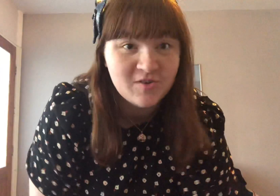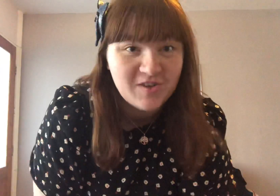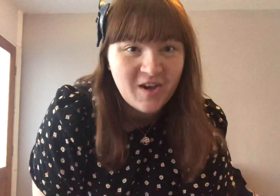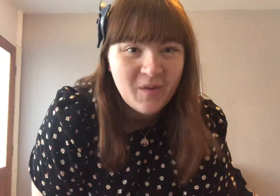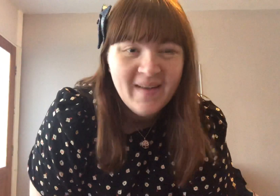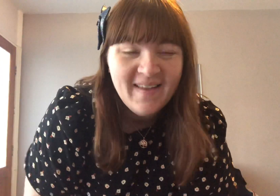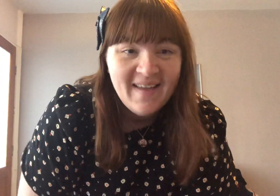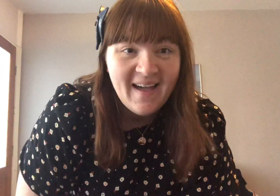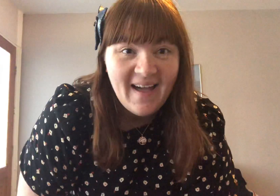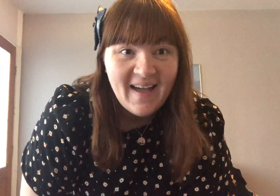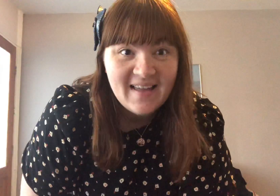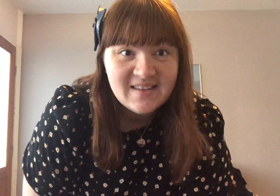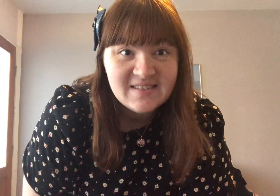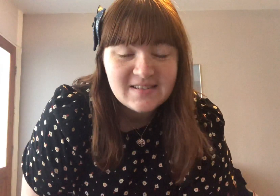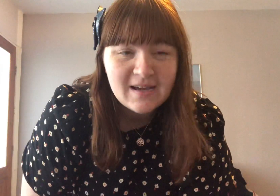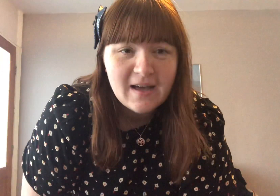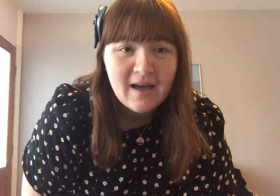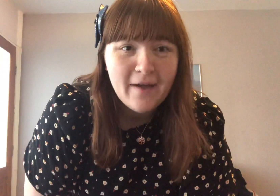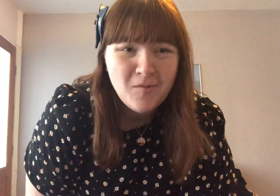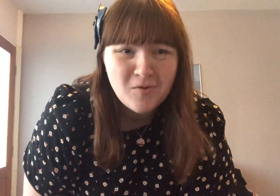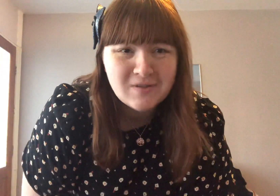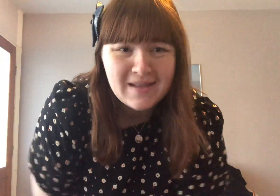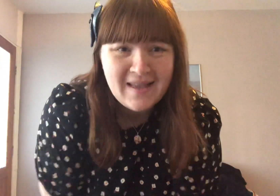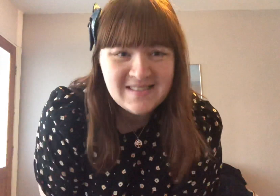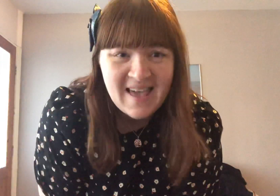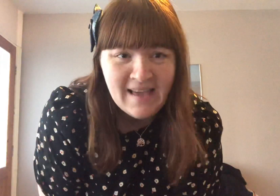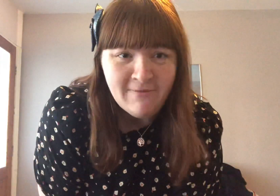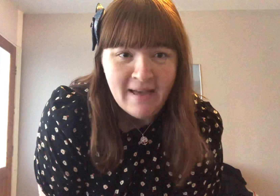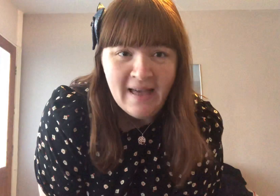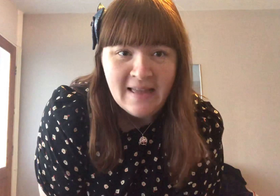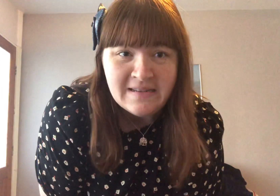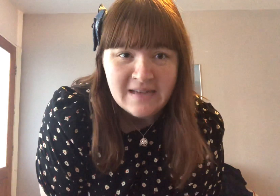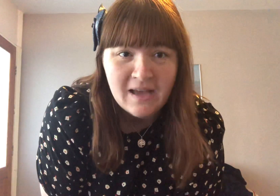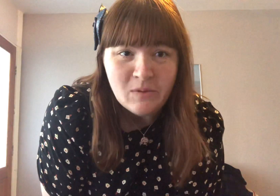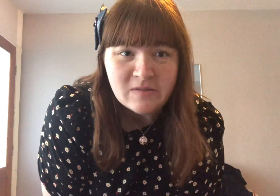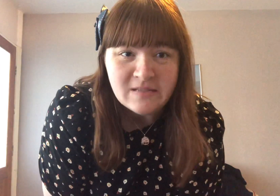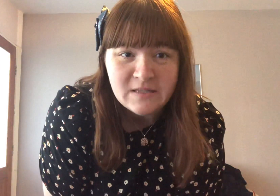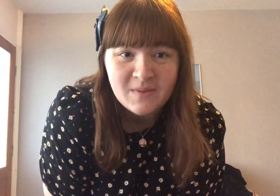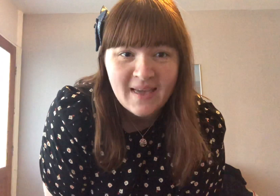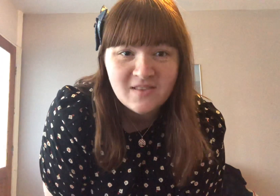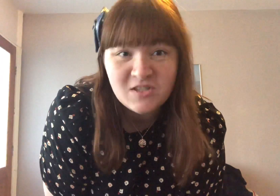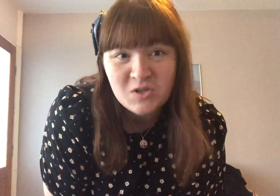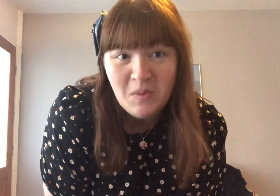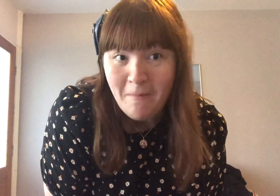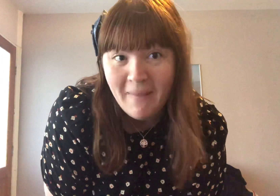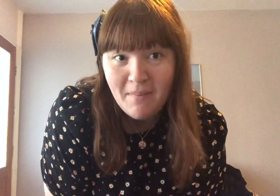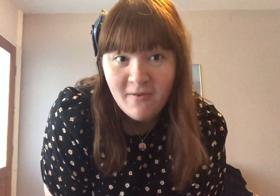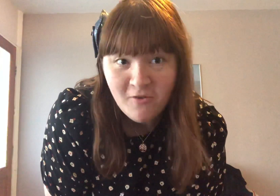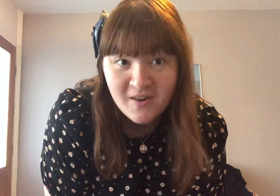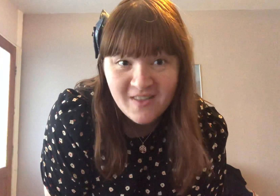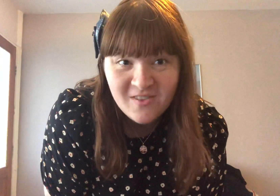go. And I hope you're all staying safe, and I will see you again soon, maybe for another